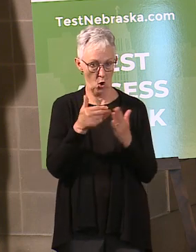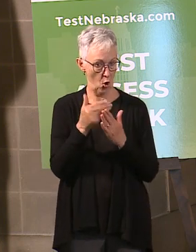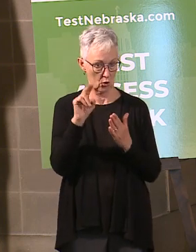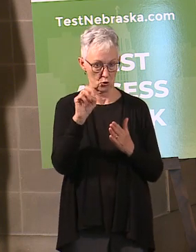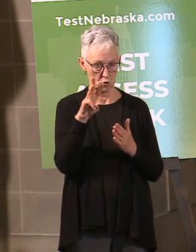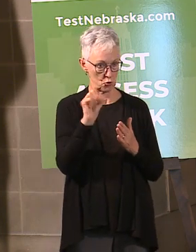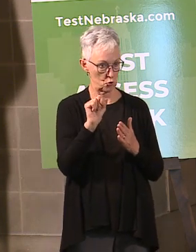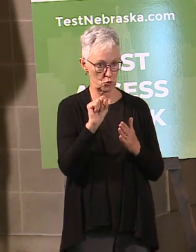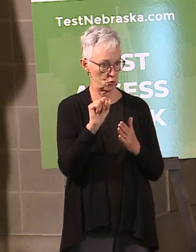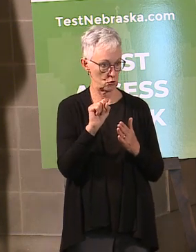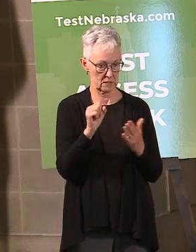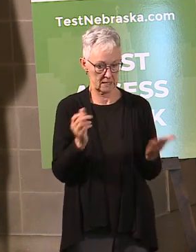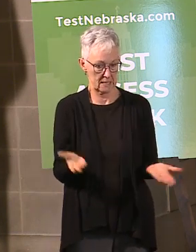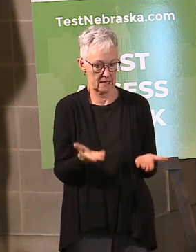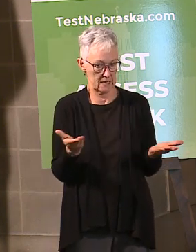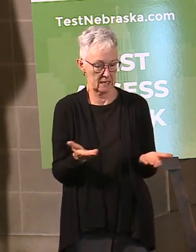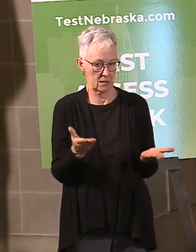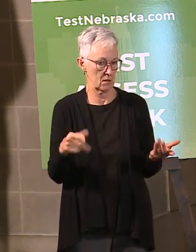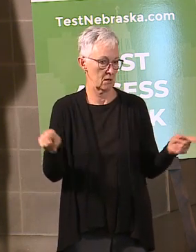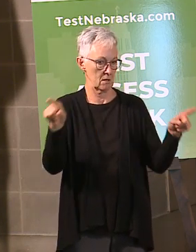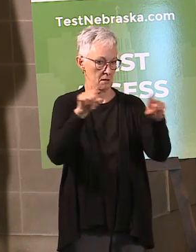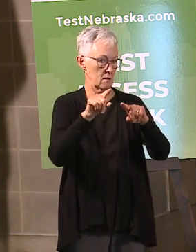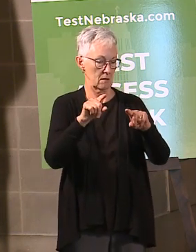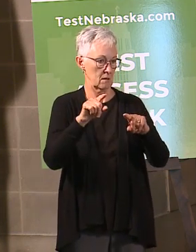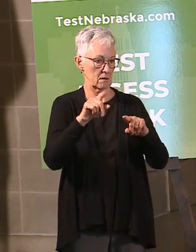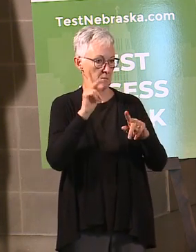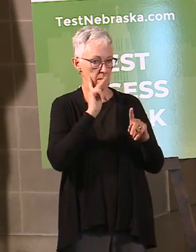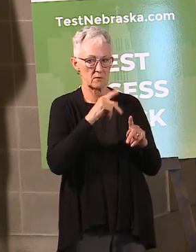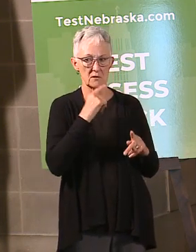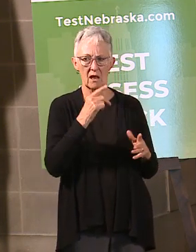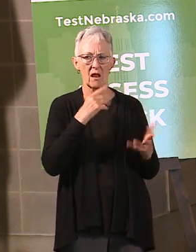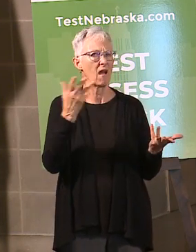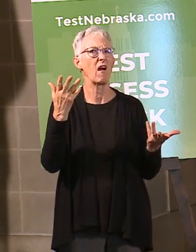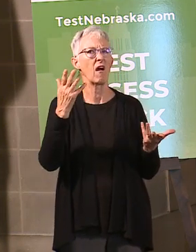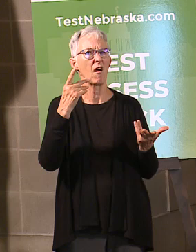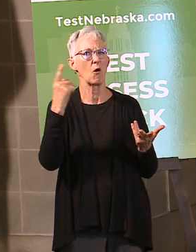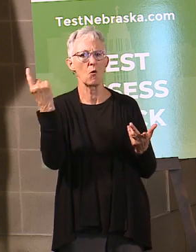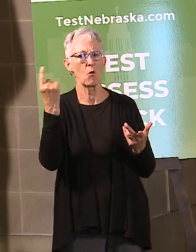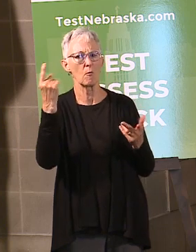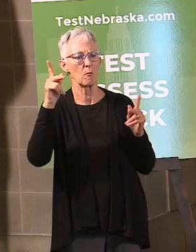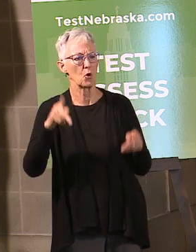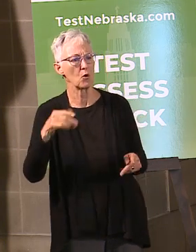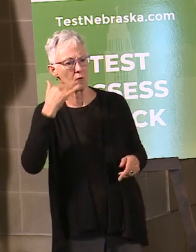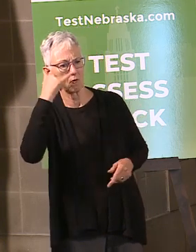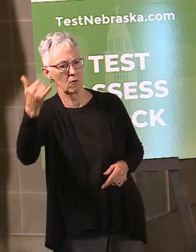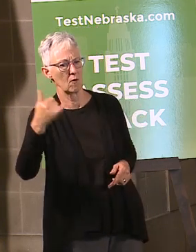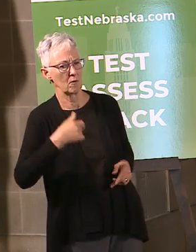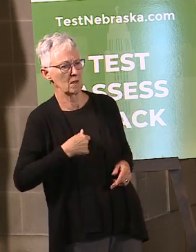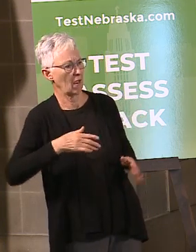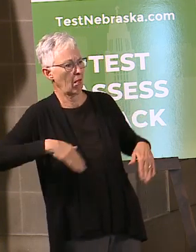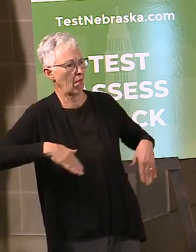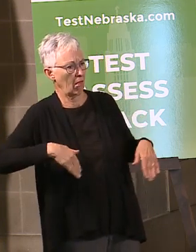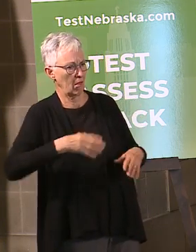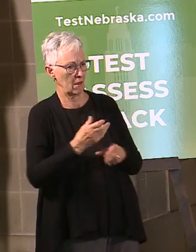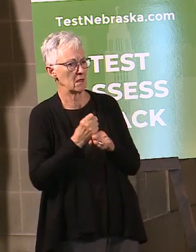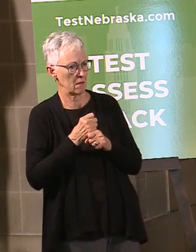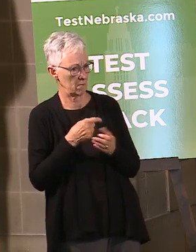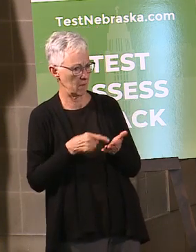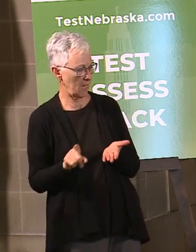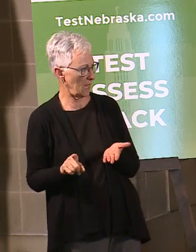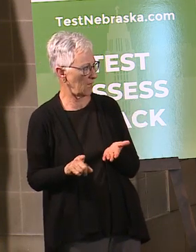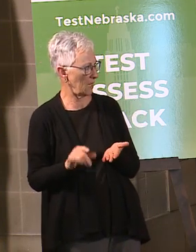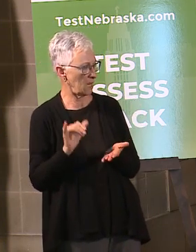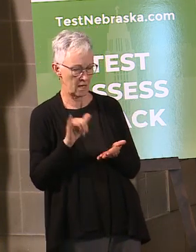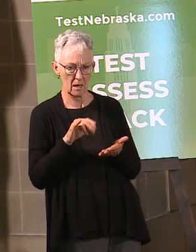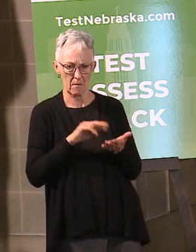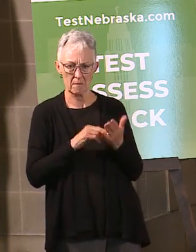because from various claimants that haven't got paid, and it's like if you're hitting 85% of 100,000, or actually in this case 121,000, that